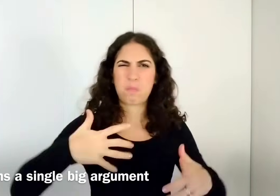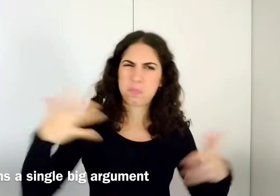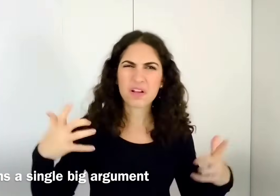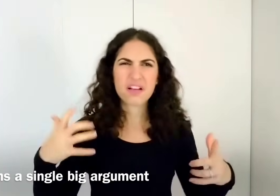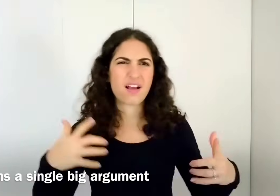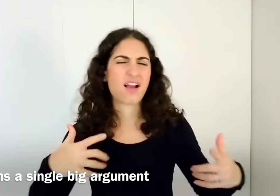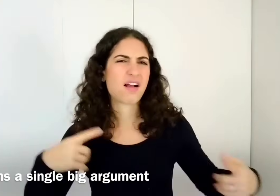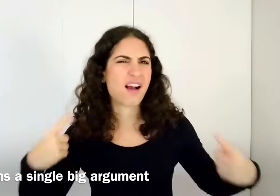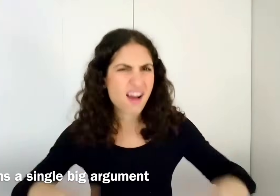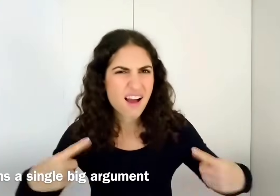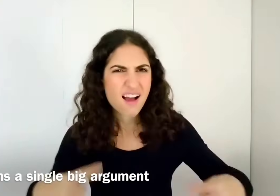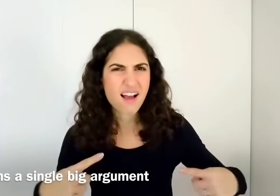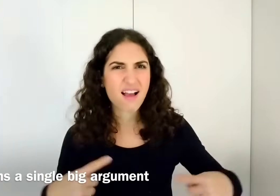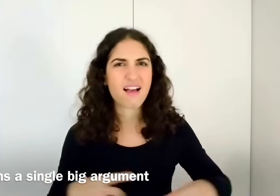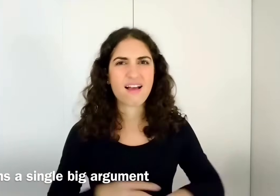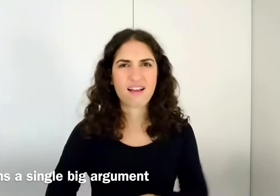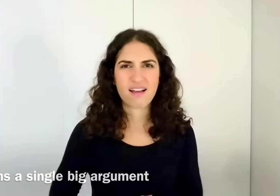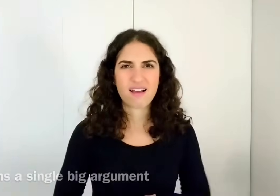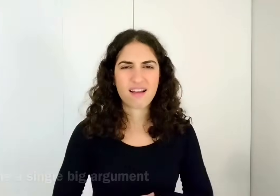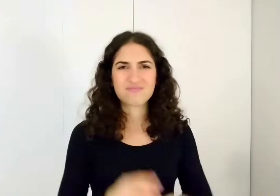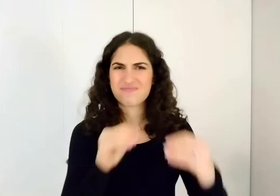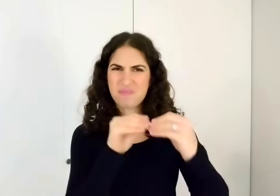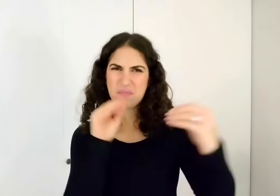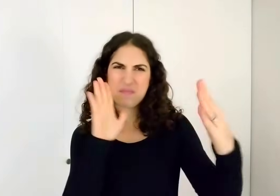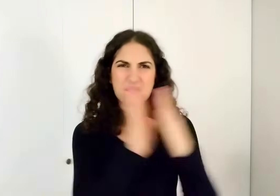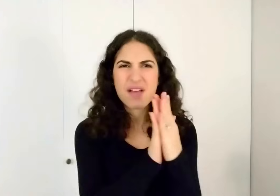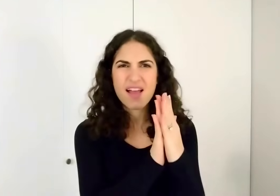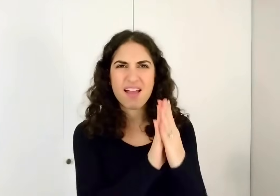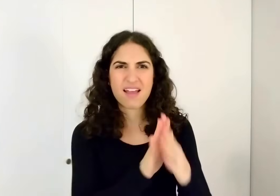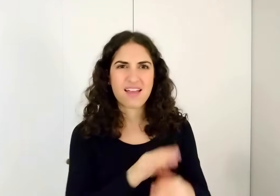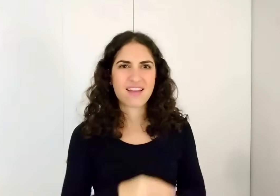It's like a one-time argument of some kind, a spat.